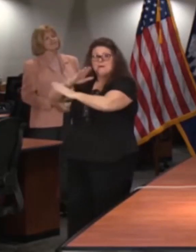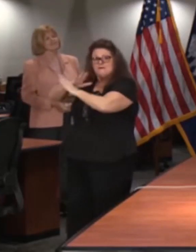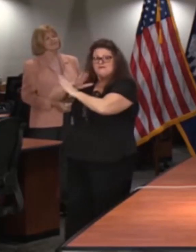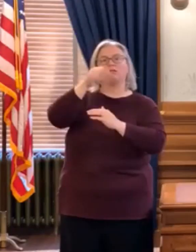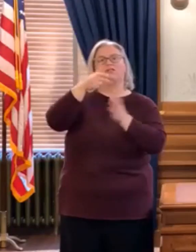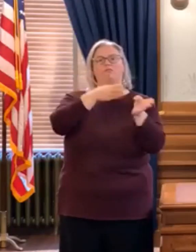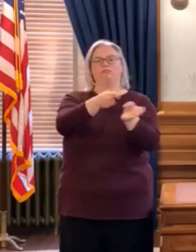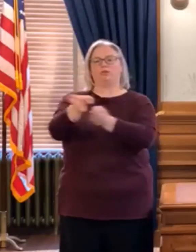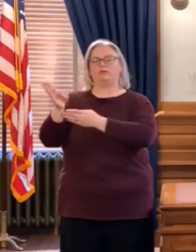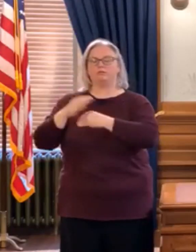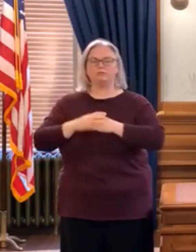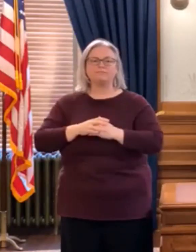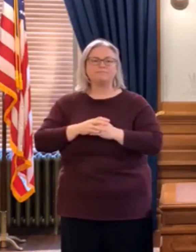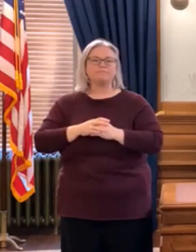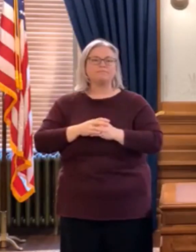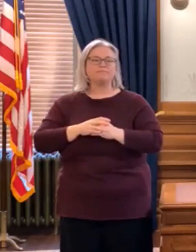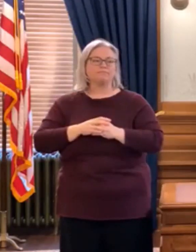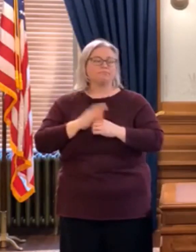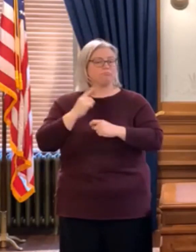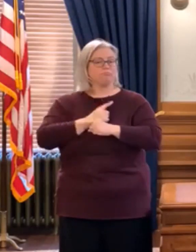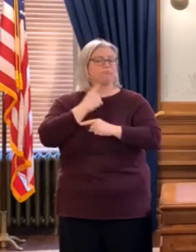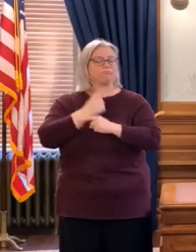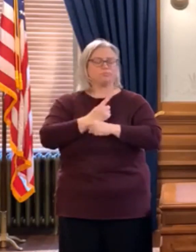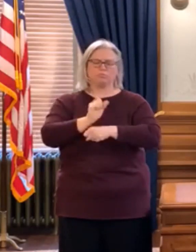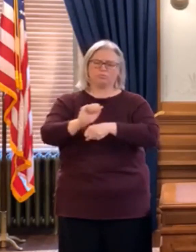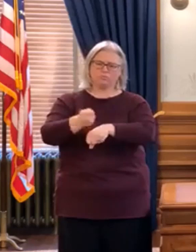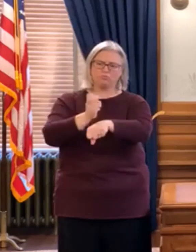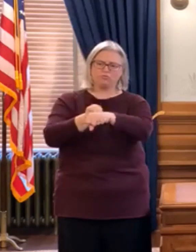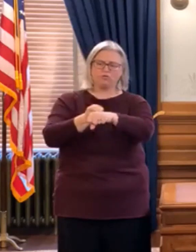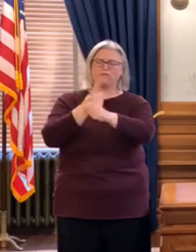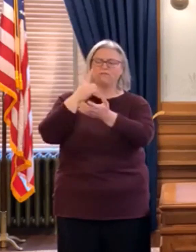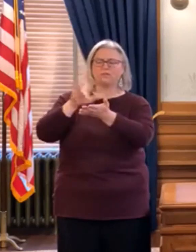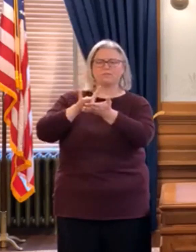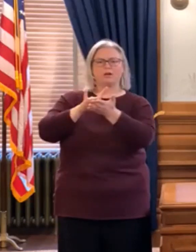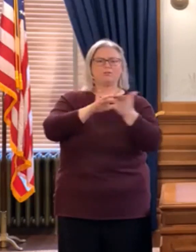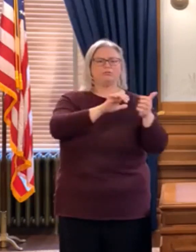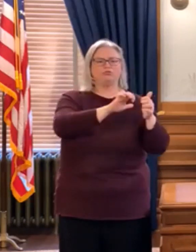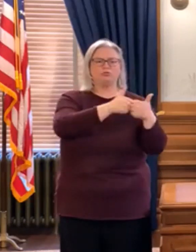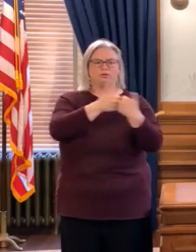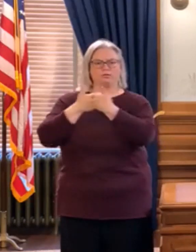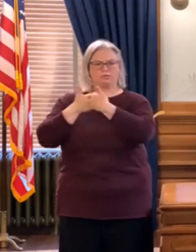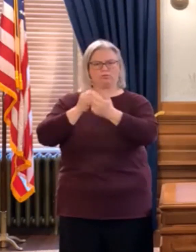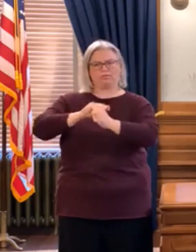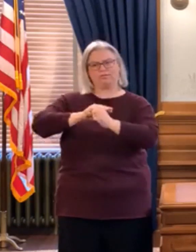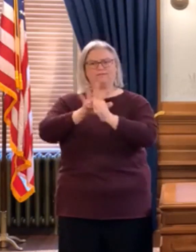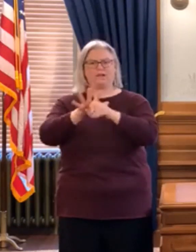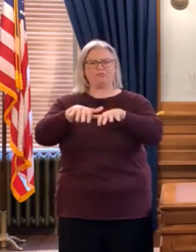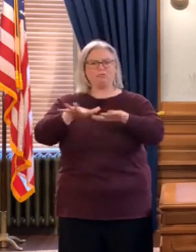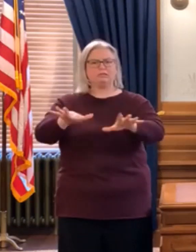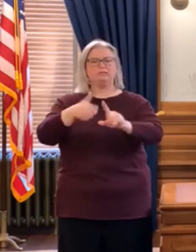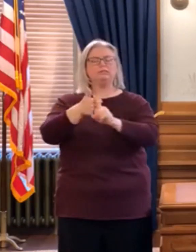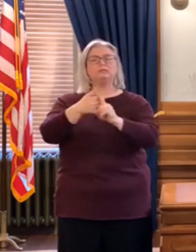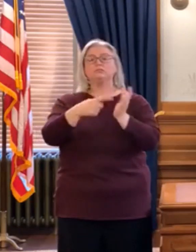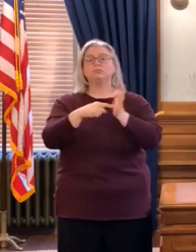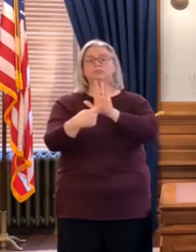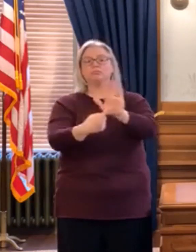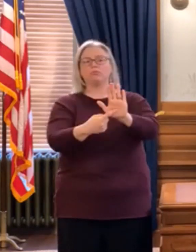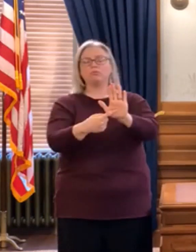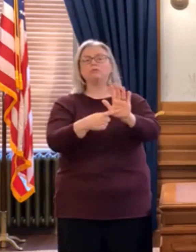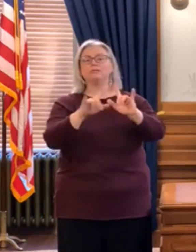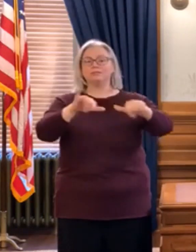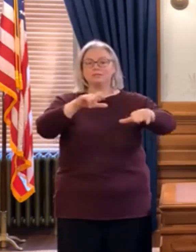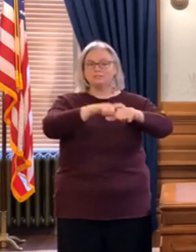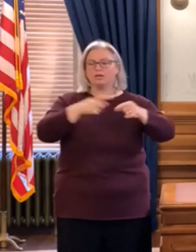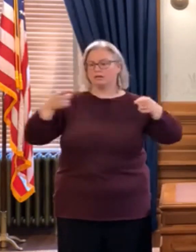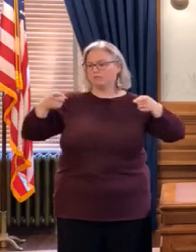come out of it. It's right that we are working hard on the medical challenges this virus presents, but we also must